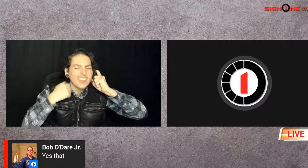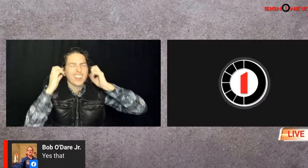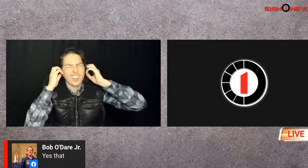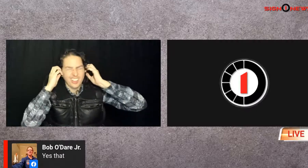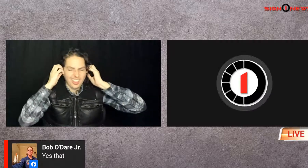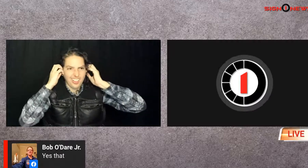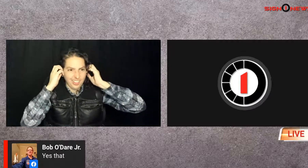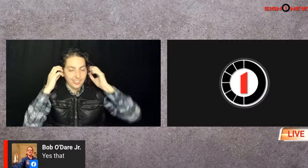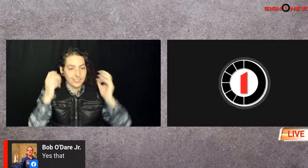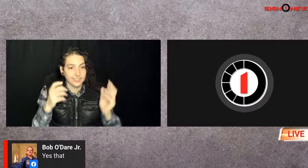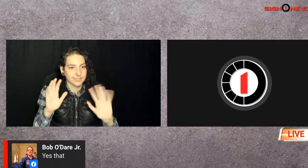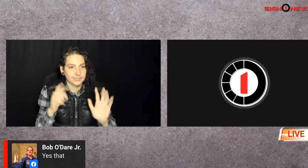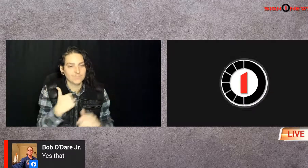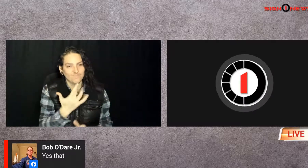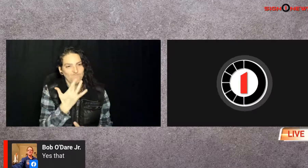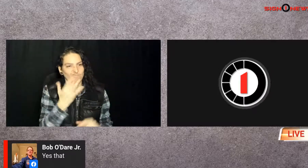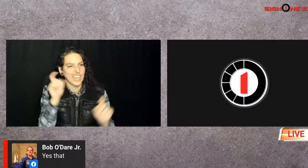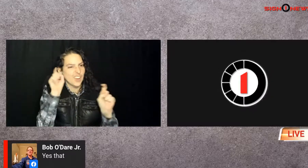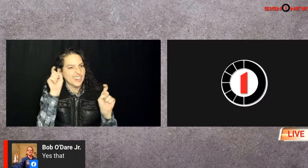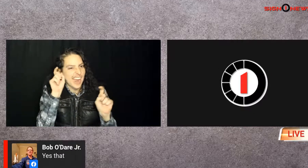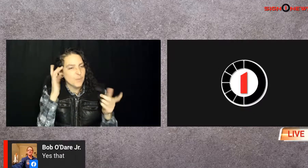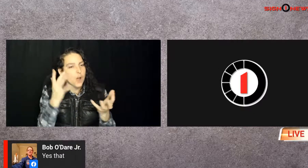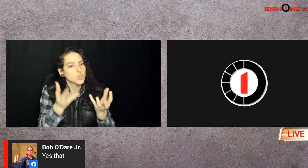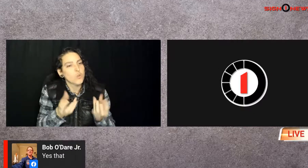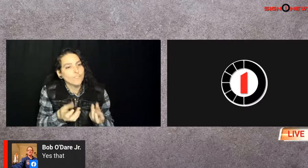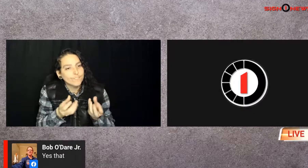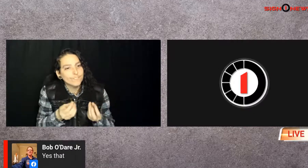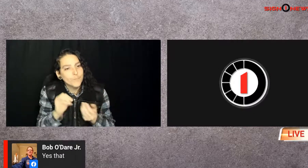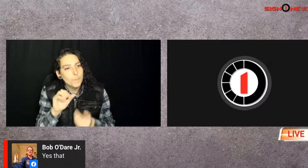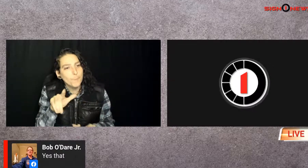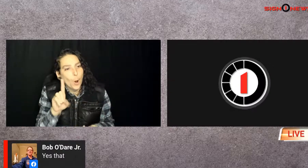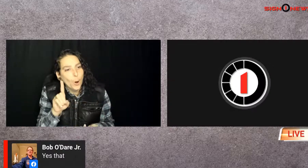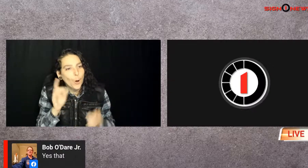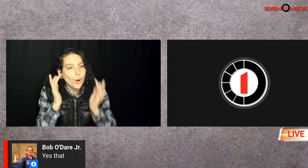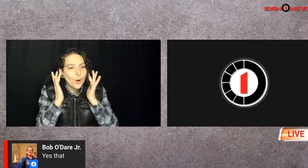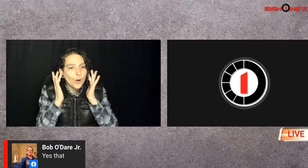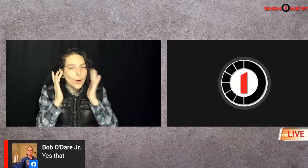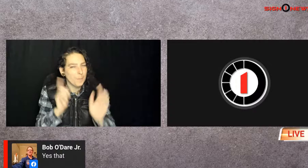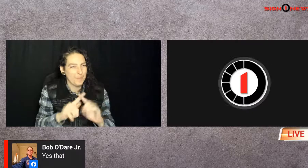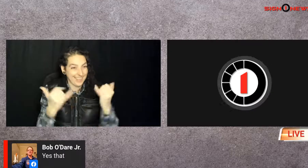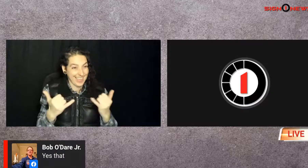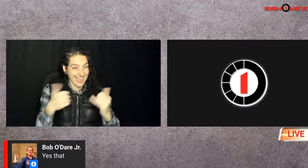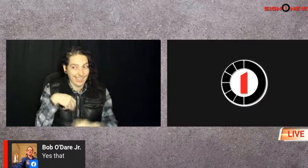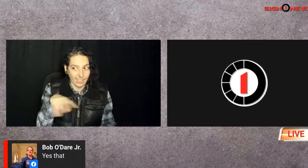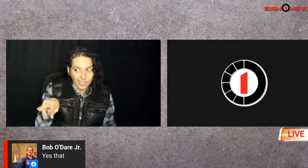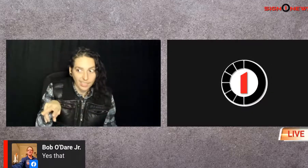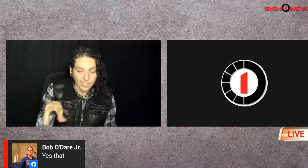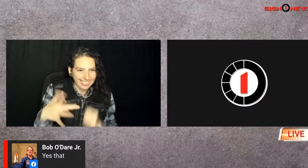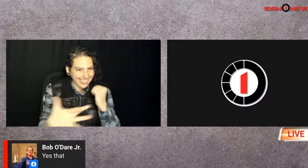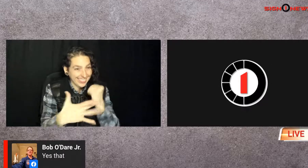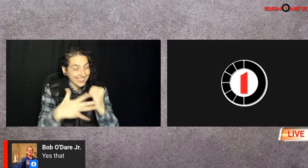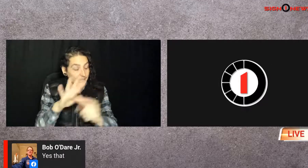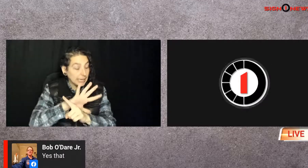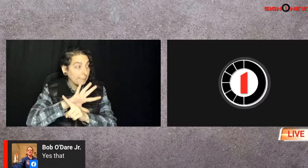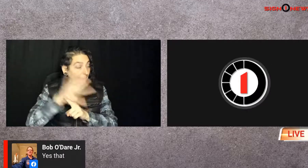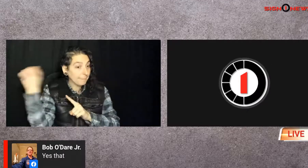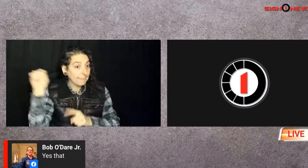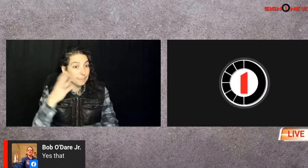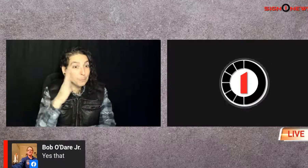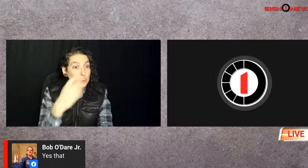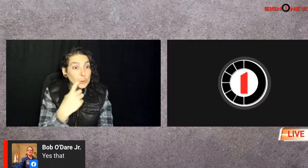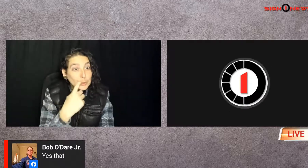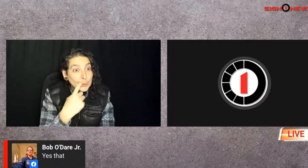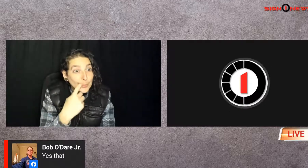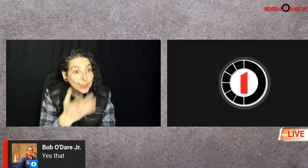Oh, it was so hard. Oh, my ears. I prefer the hearing aid. It's a little bit softer. And now